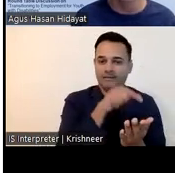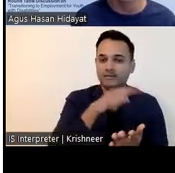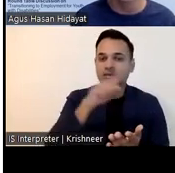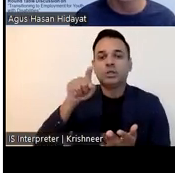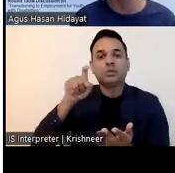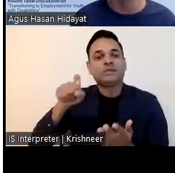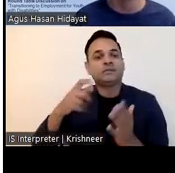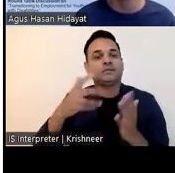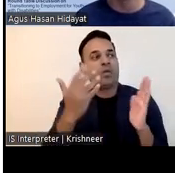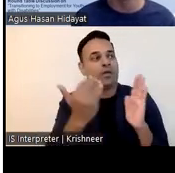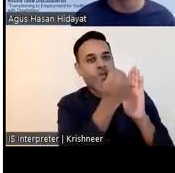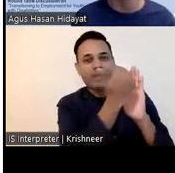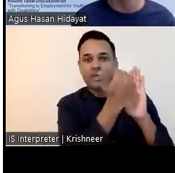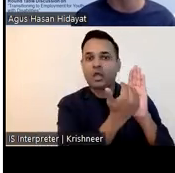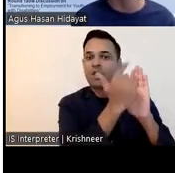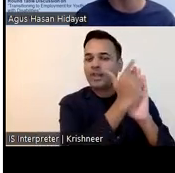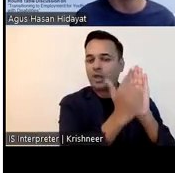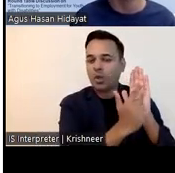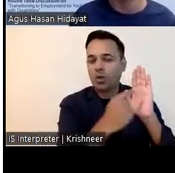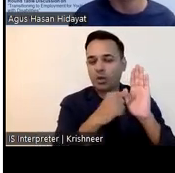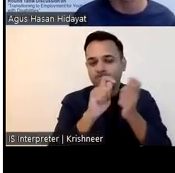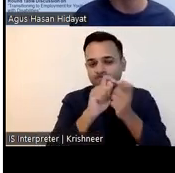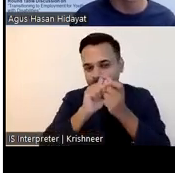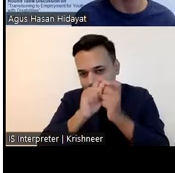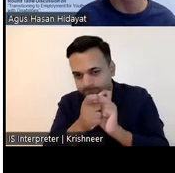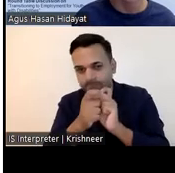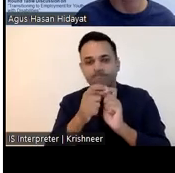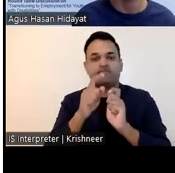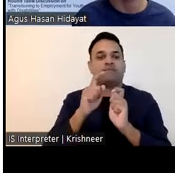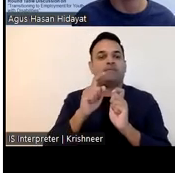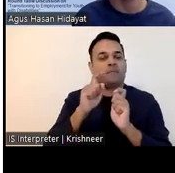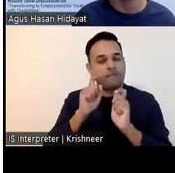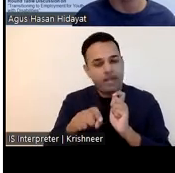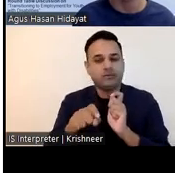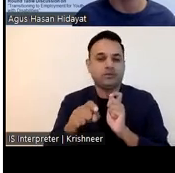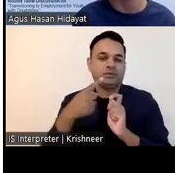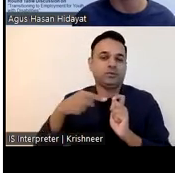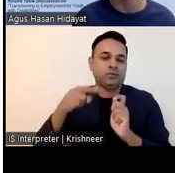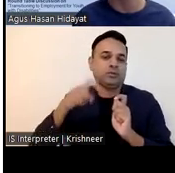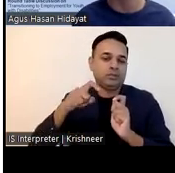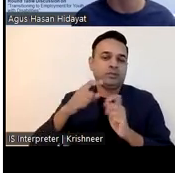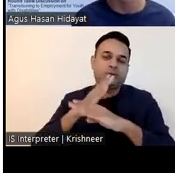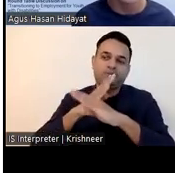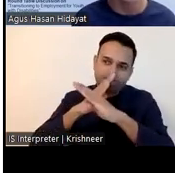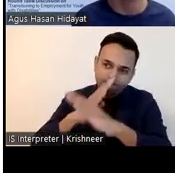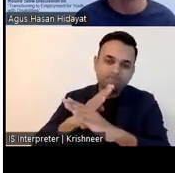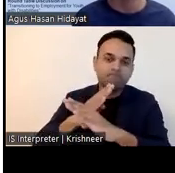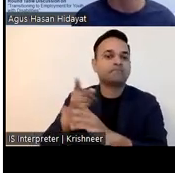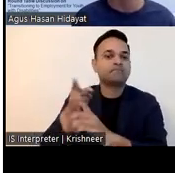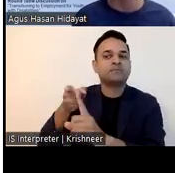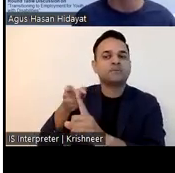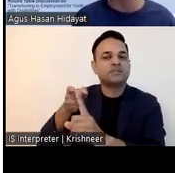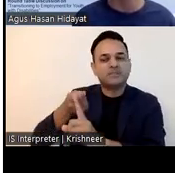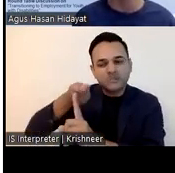psychosocial disability, because in Indonesia we already ratified not only CRPD but also the Convention Against Torture,